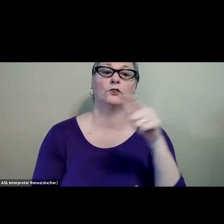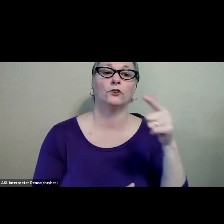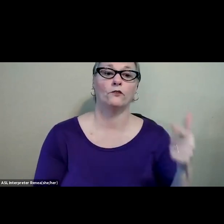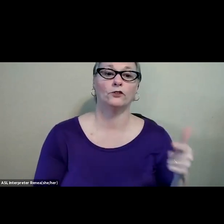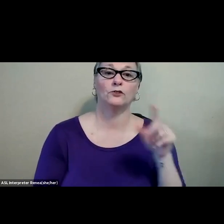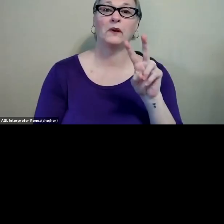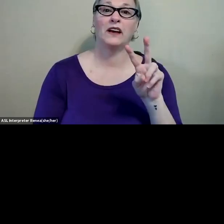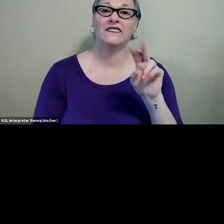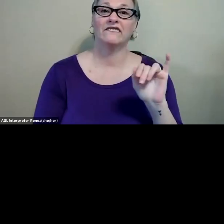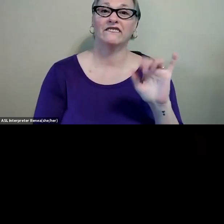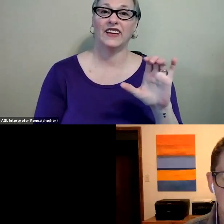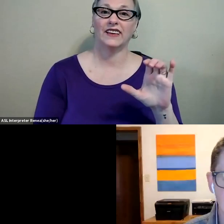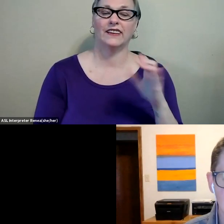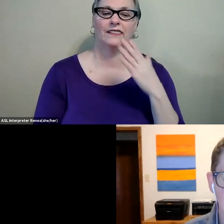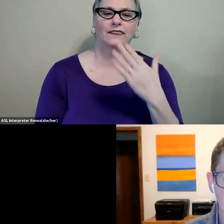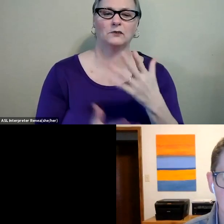vic thank you so much